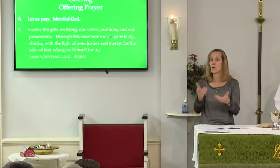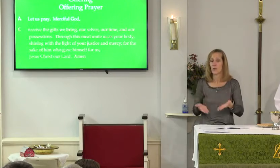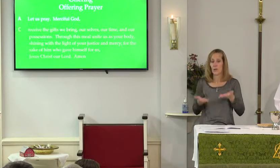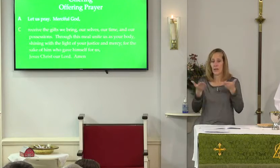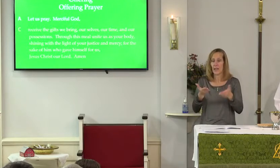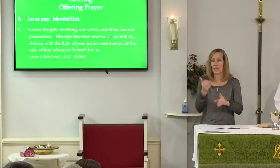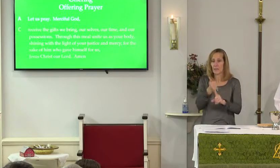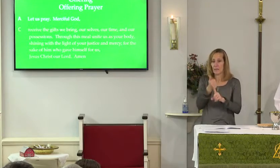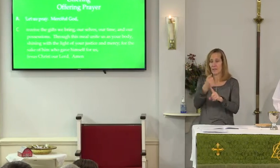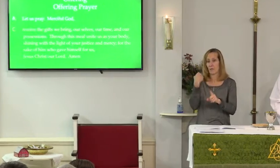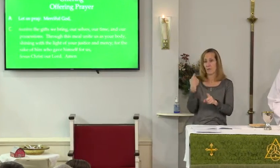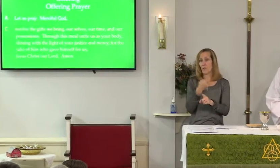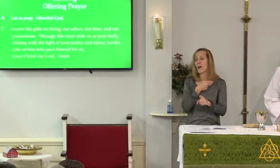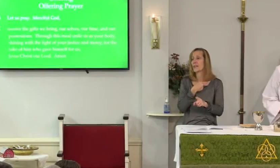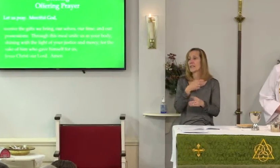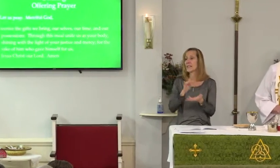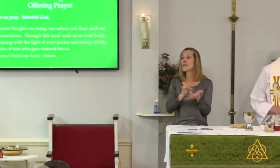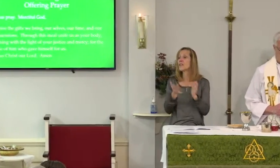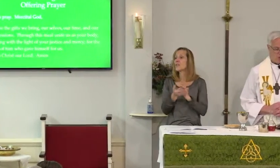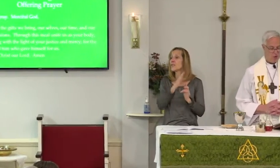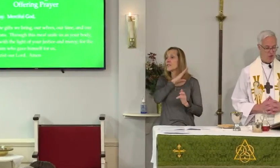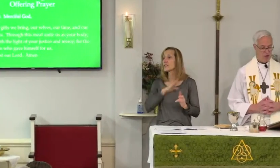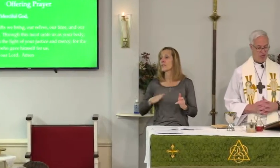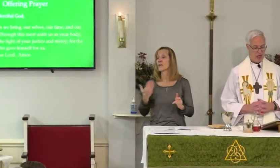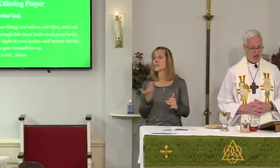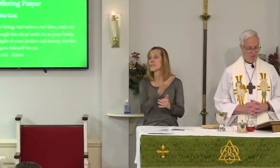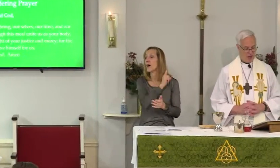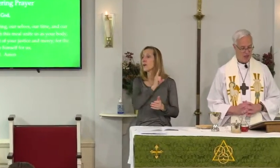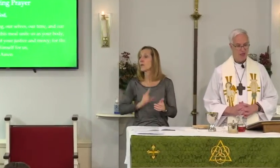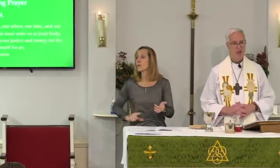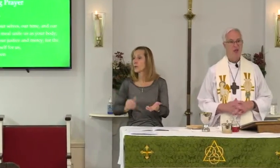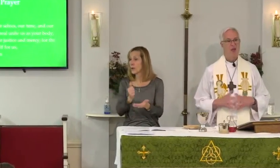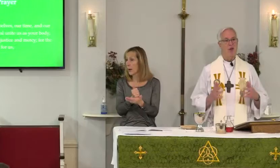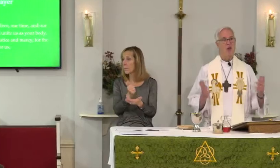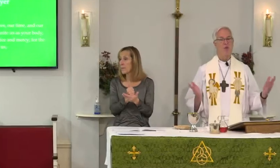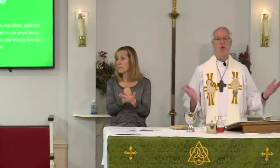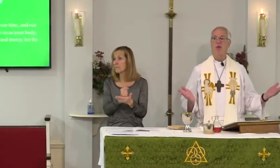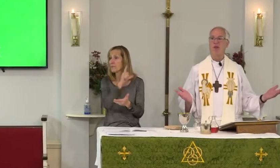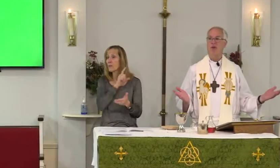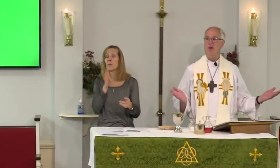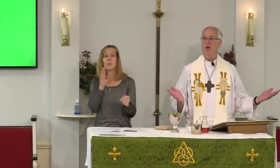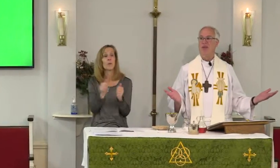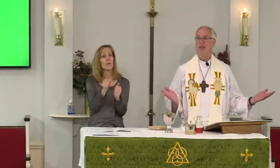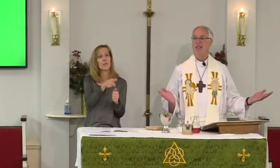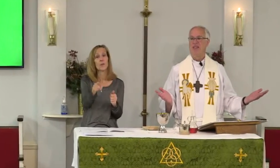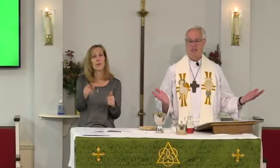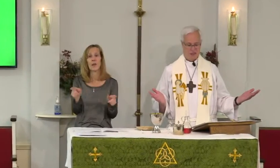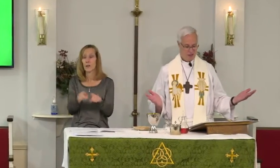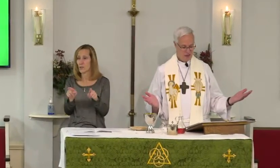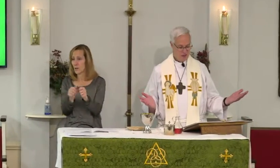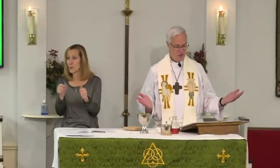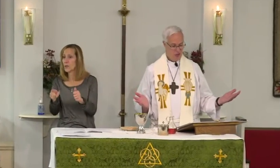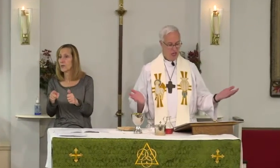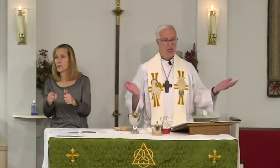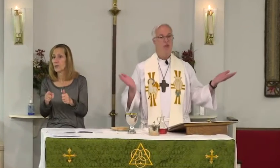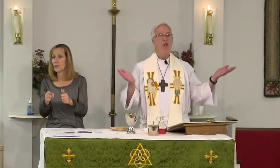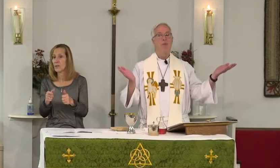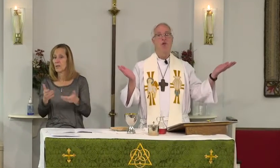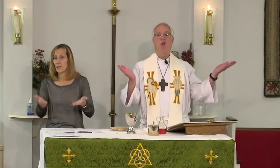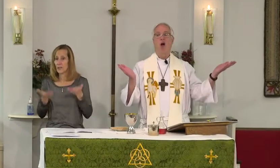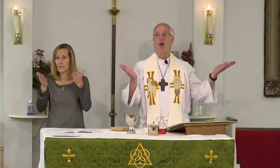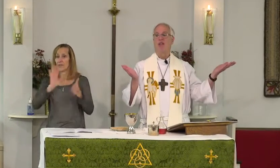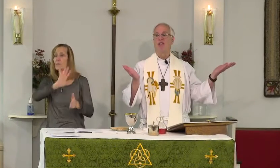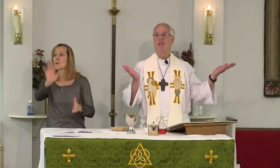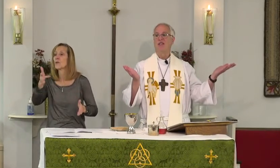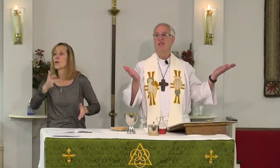gave himself for us, Jesus Christ our Lord. Amen. The Lord be with you. With you. Lift